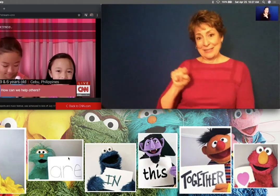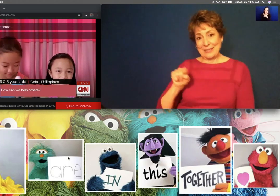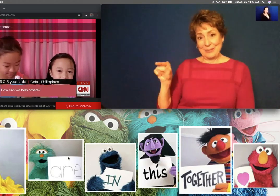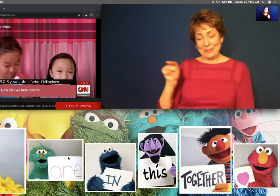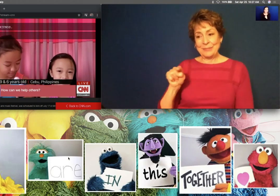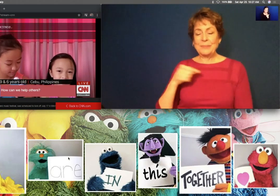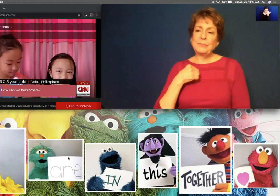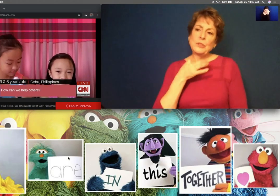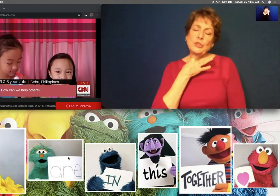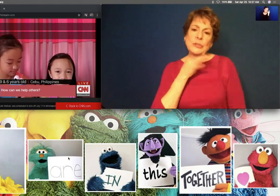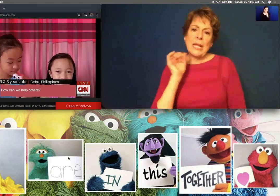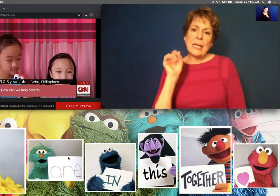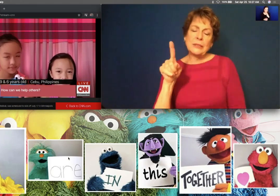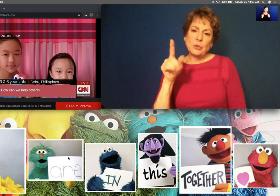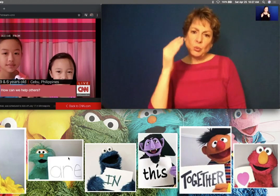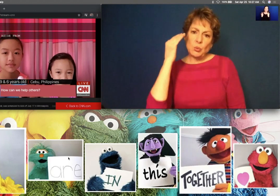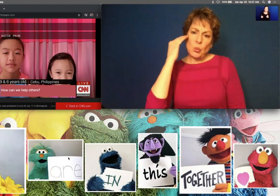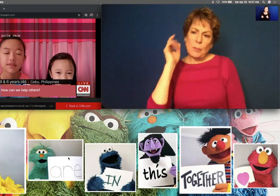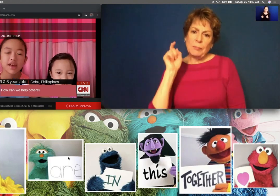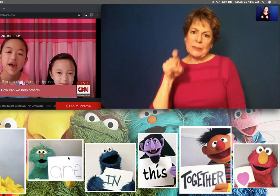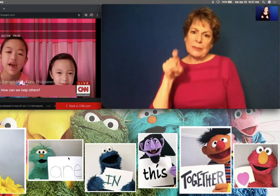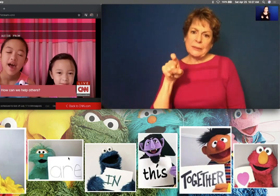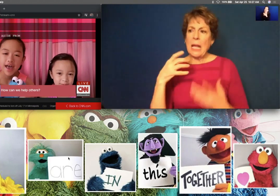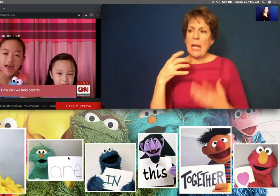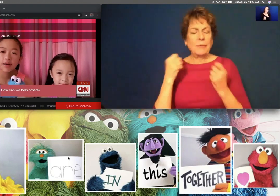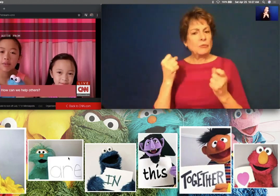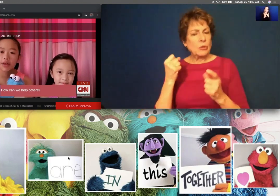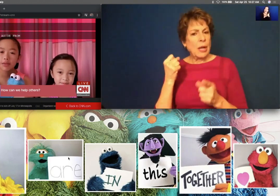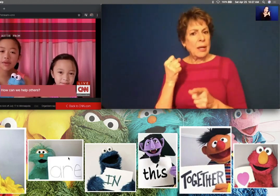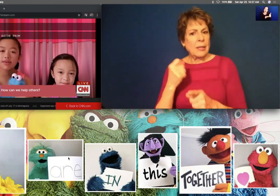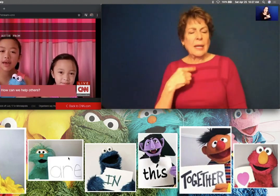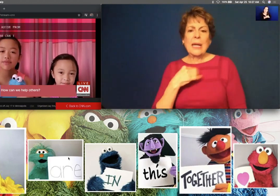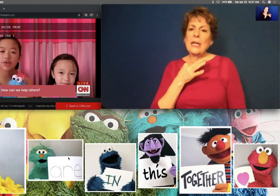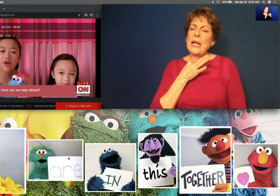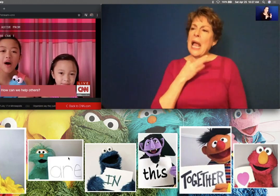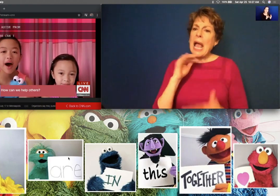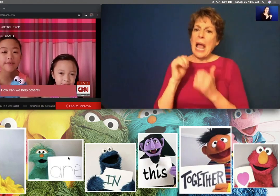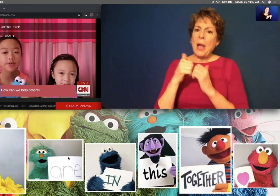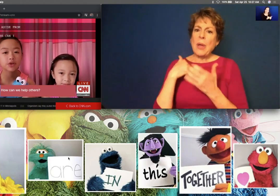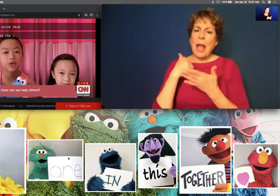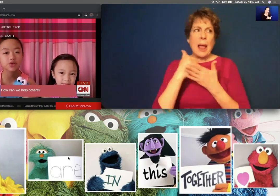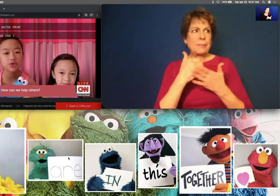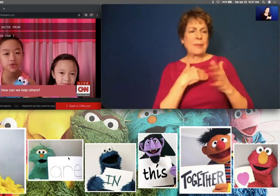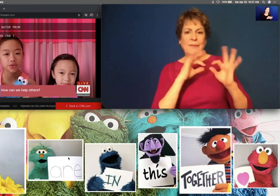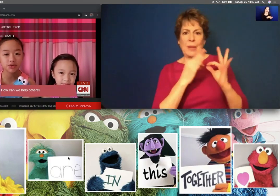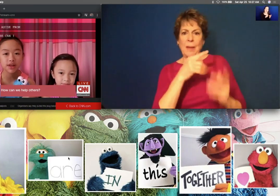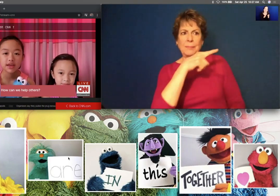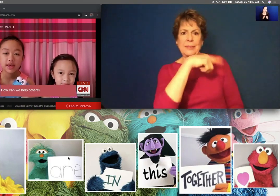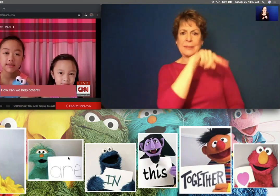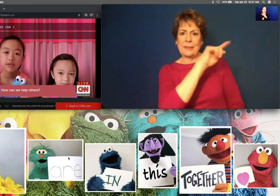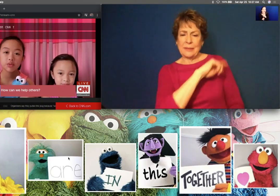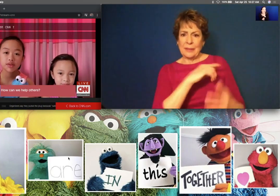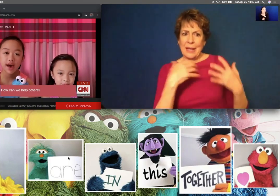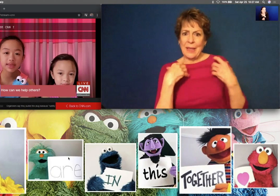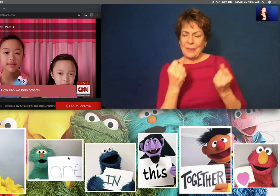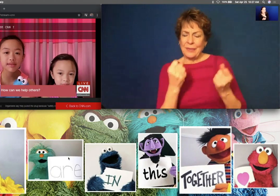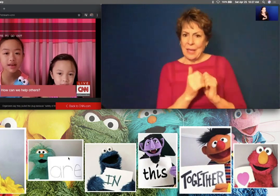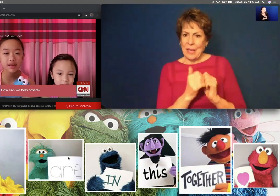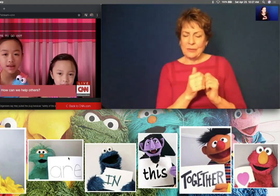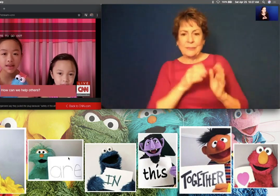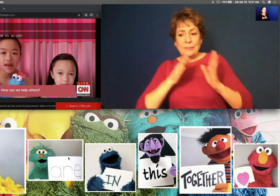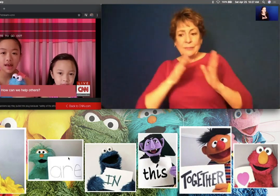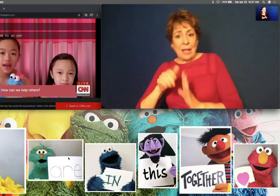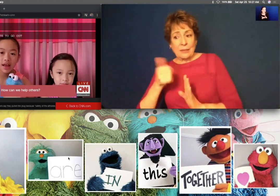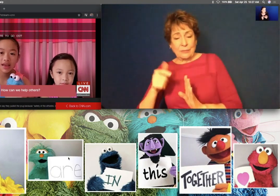wanted to ask, aside from staying home, how else can I help my community? And will it be safe to